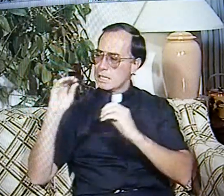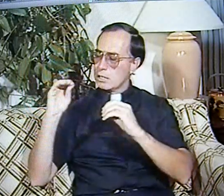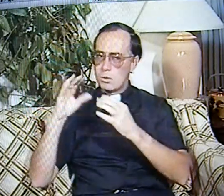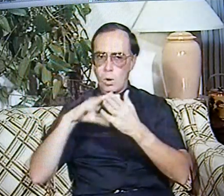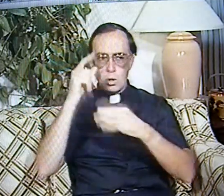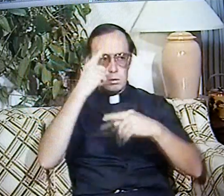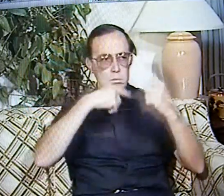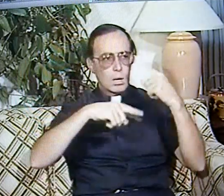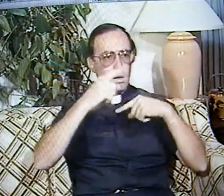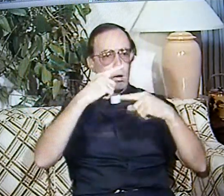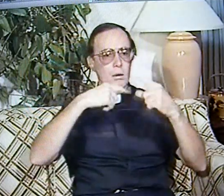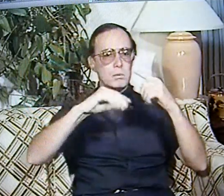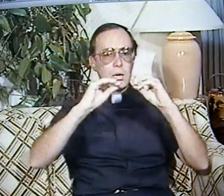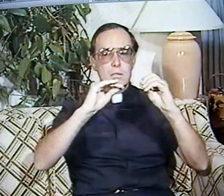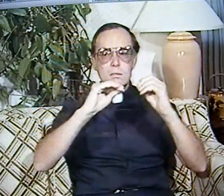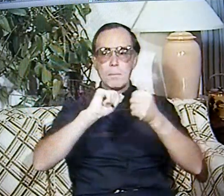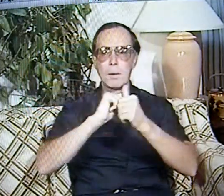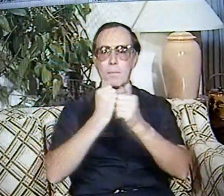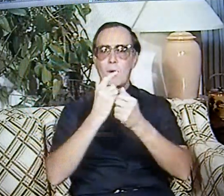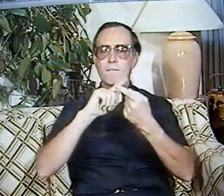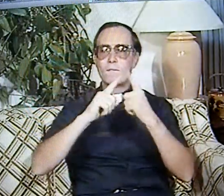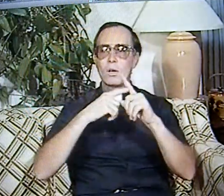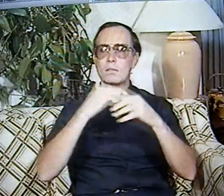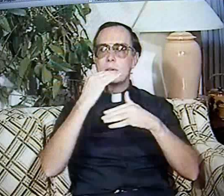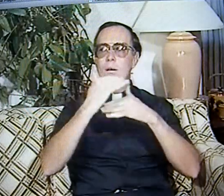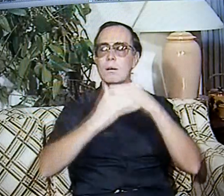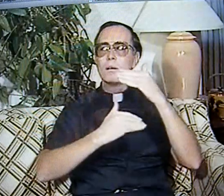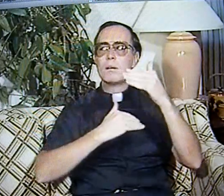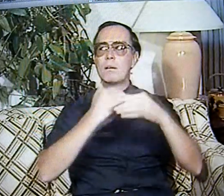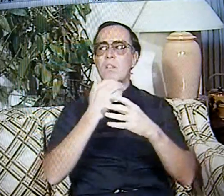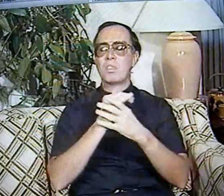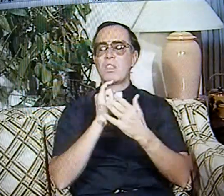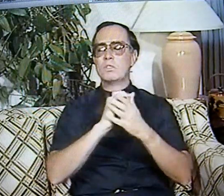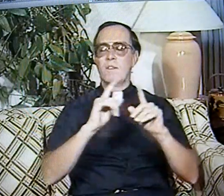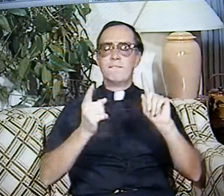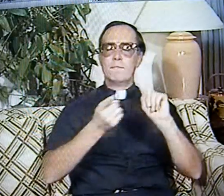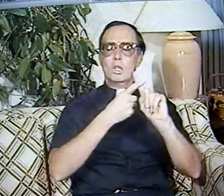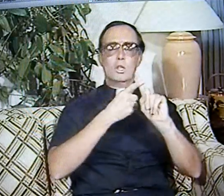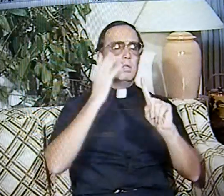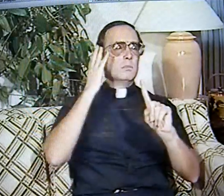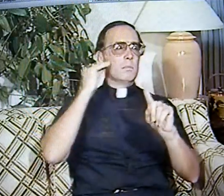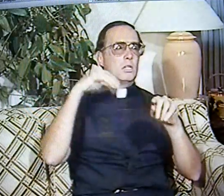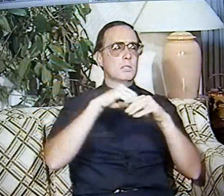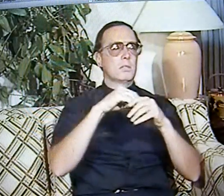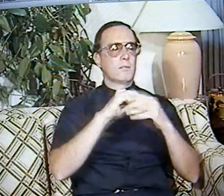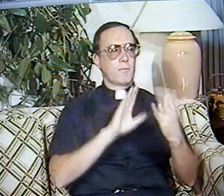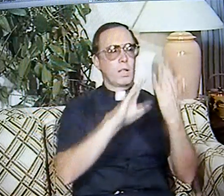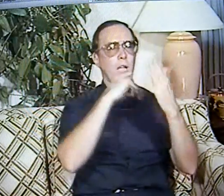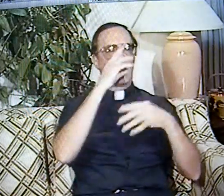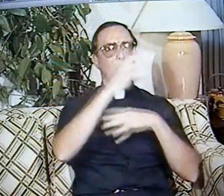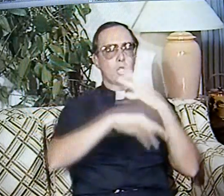practice. I started teaching other people some signs, and we continued on in the first